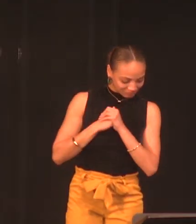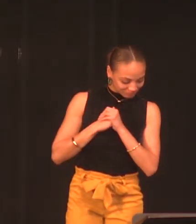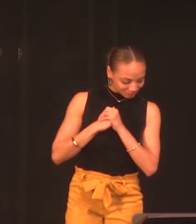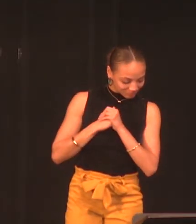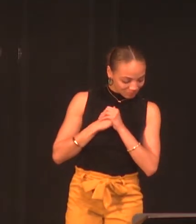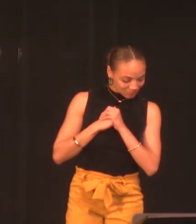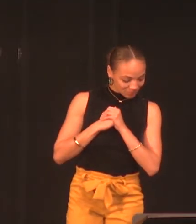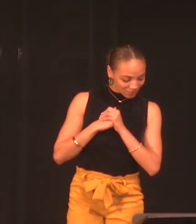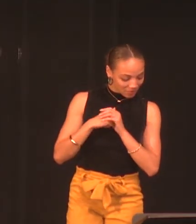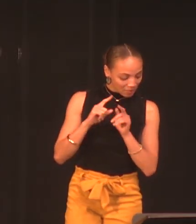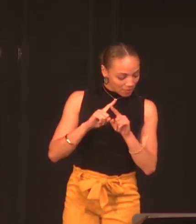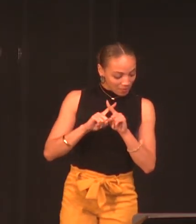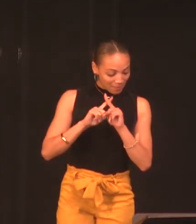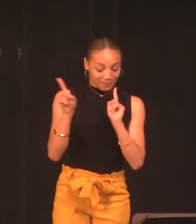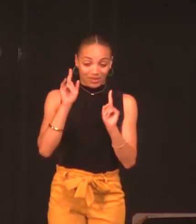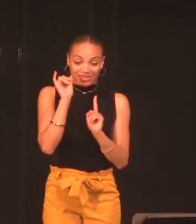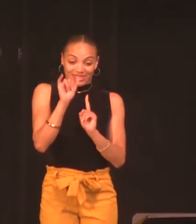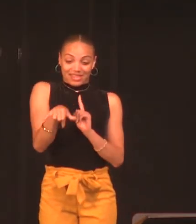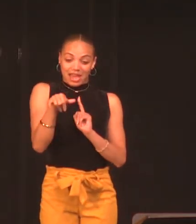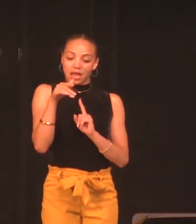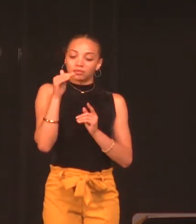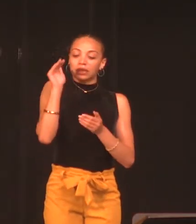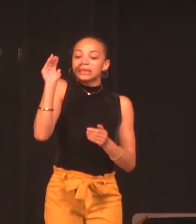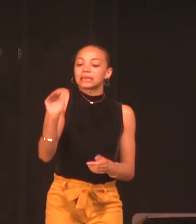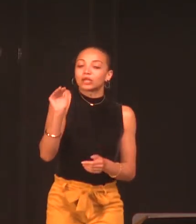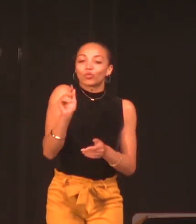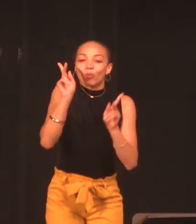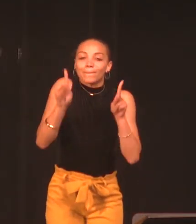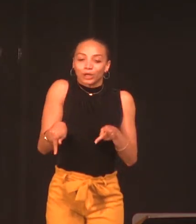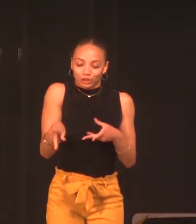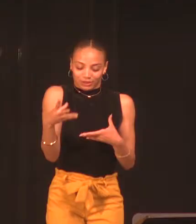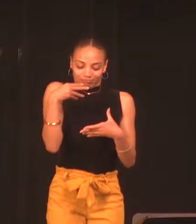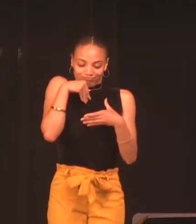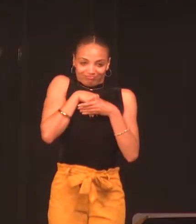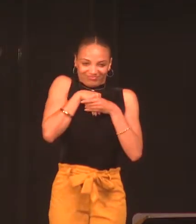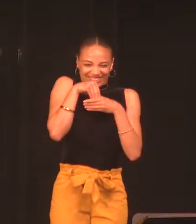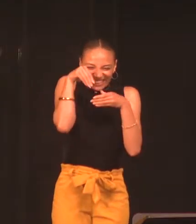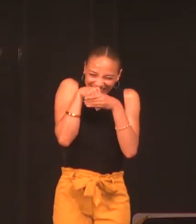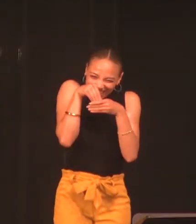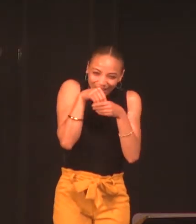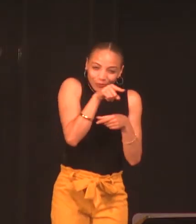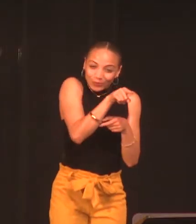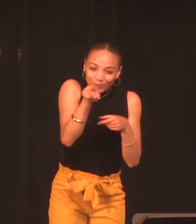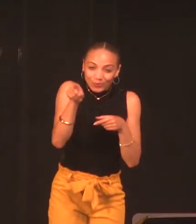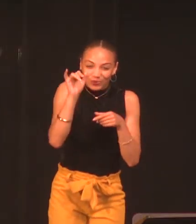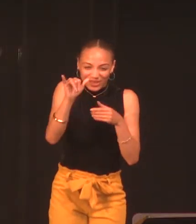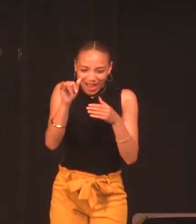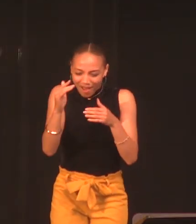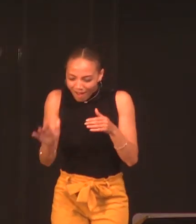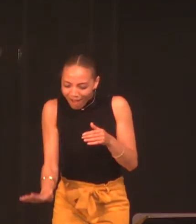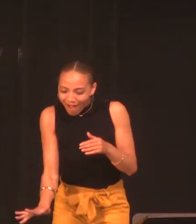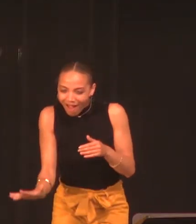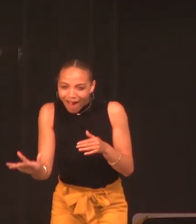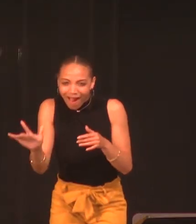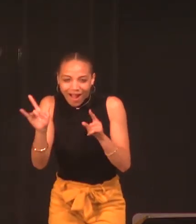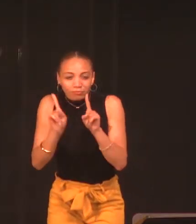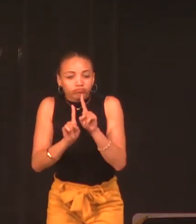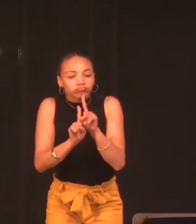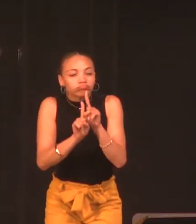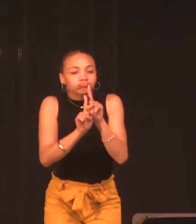there is the ability to keep that. Of course, we look at babies and adults and they're so different, but that person inside of you has